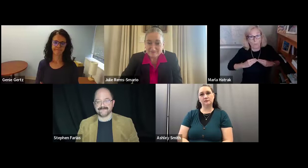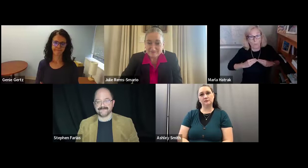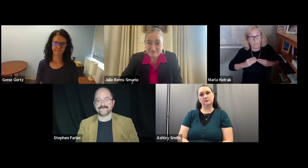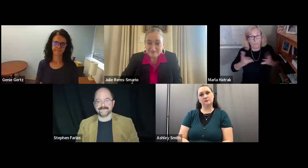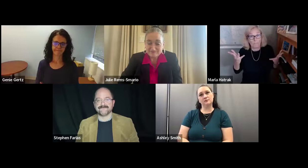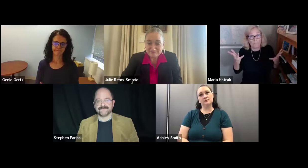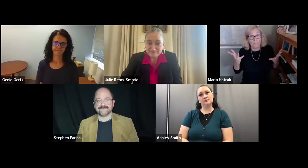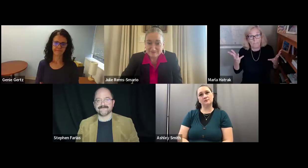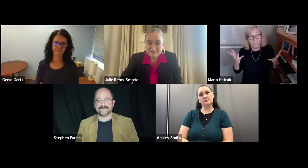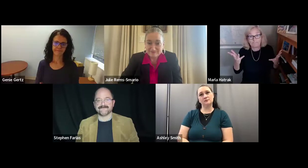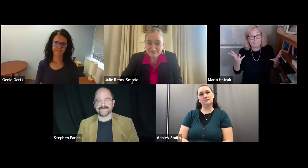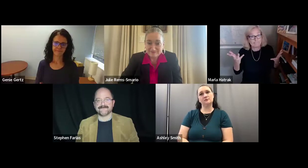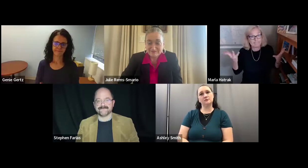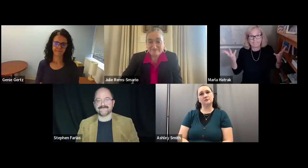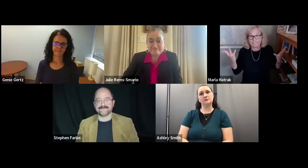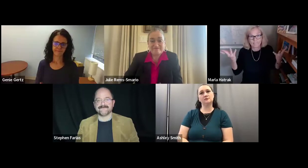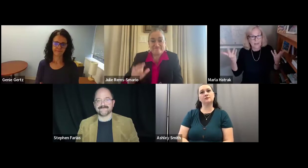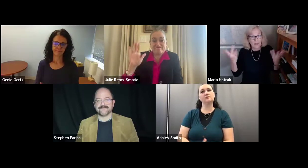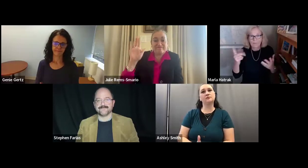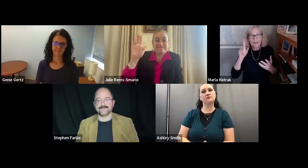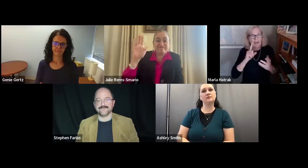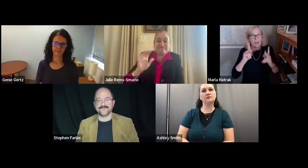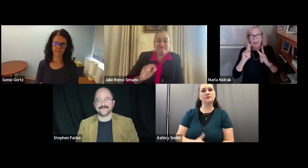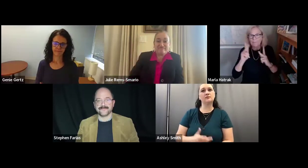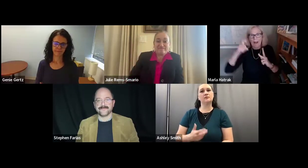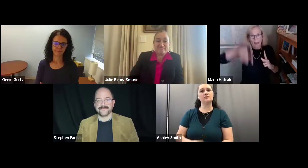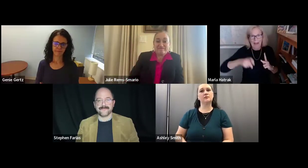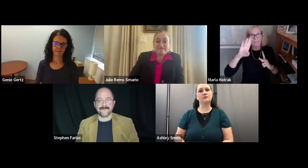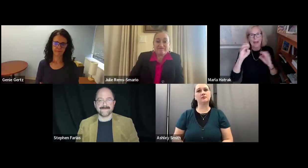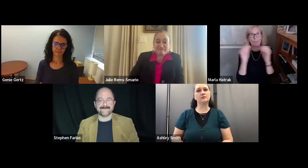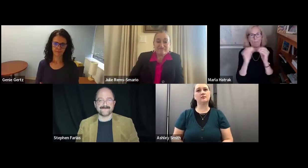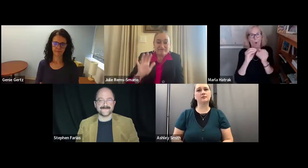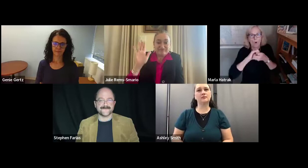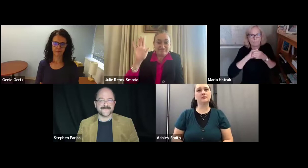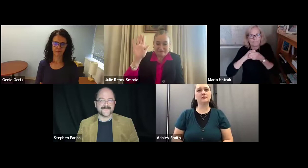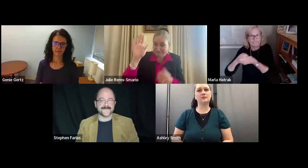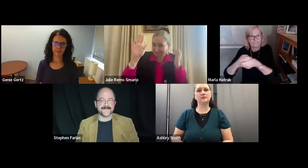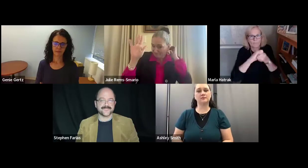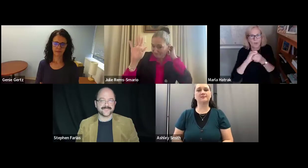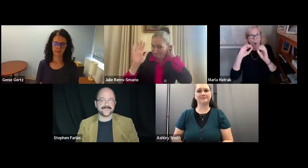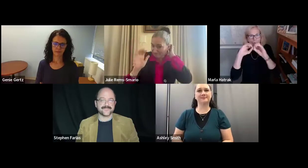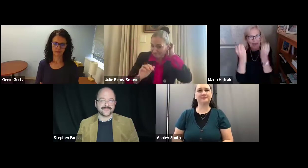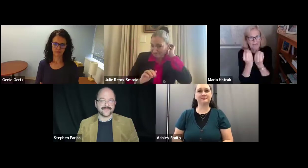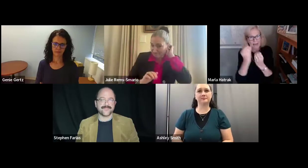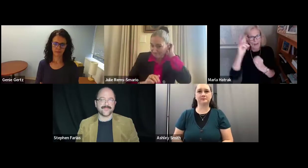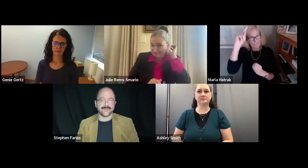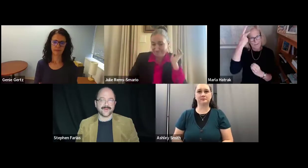done about it was nothing. It was tolerated, it was accepted. That people have to be aware that as